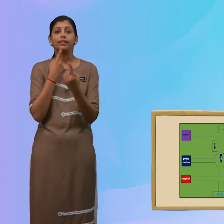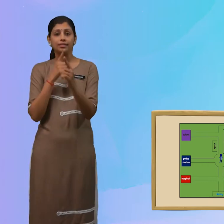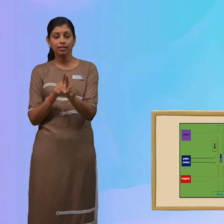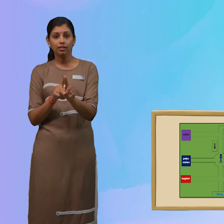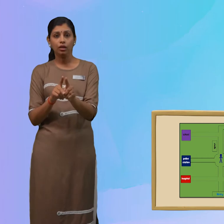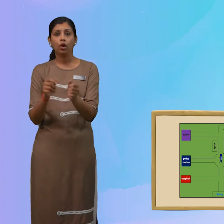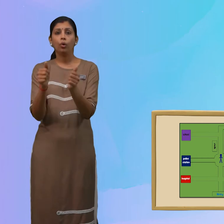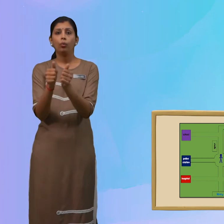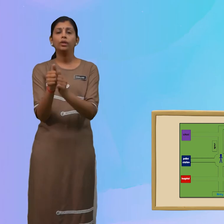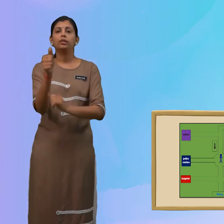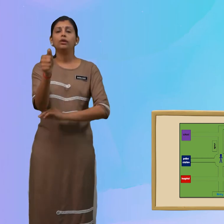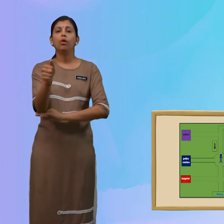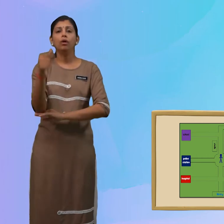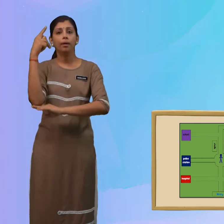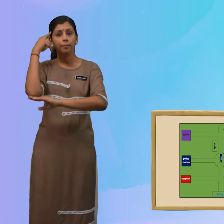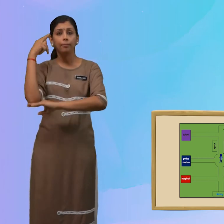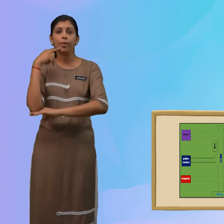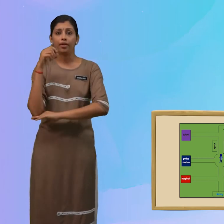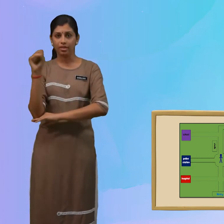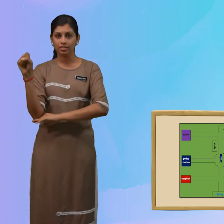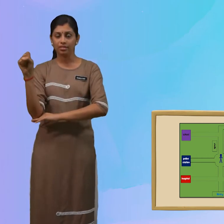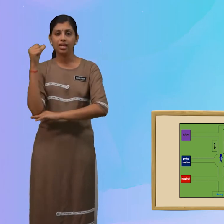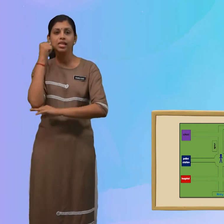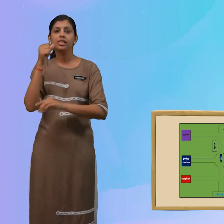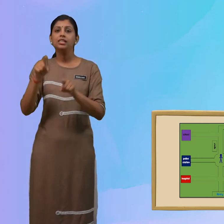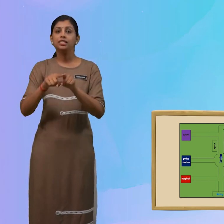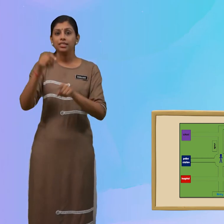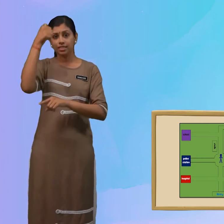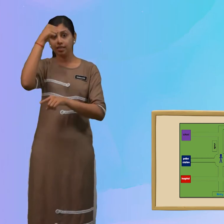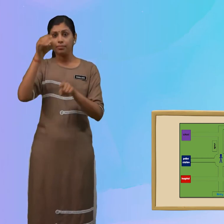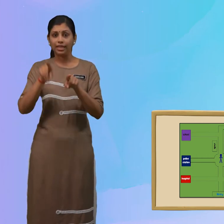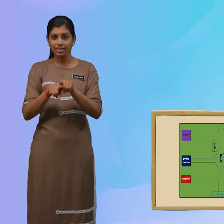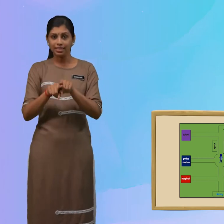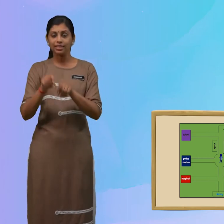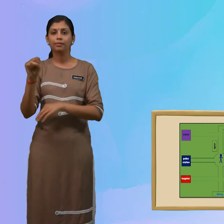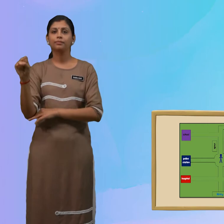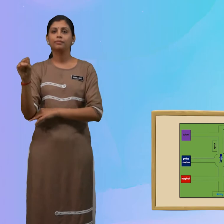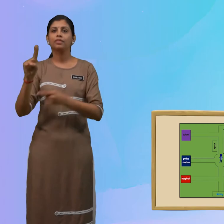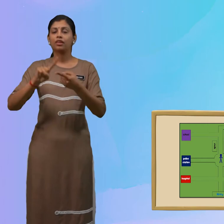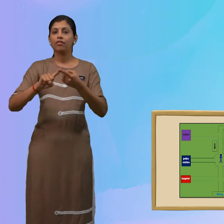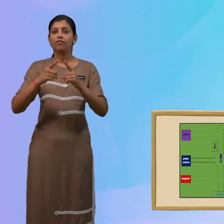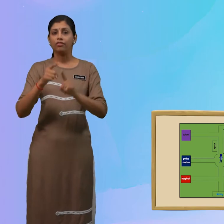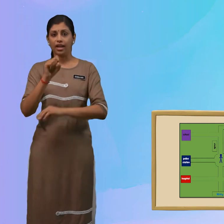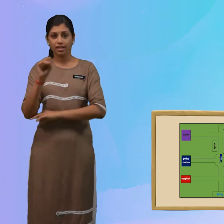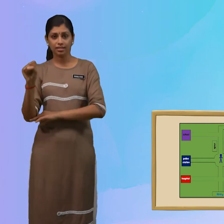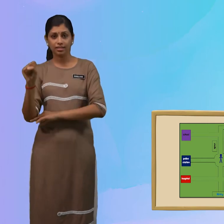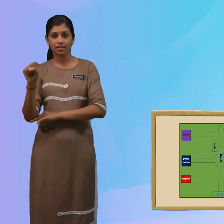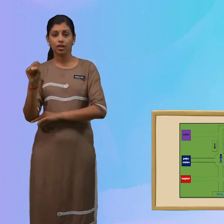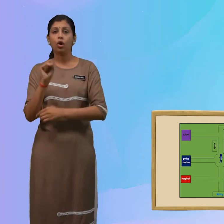answer with your parents, siblings, friends,